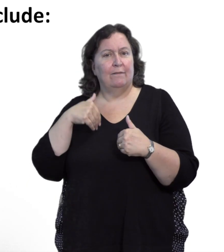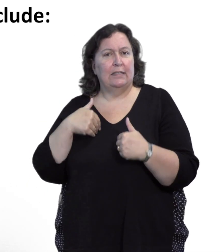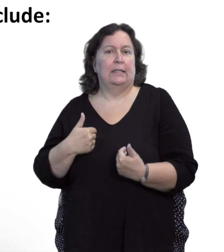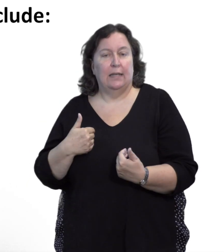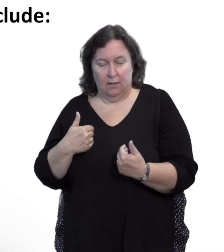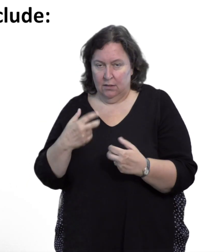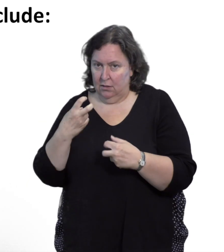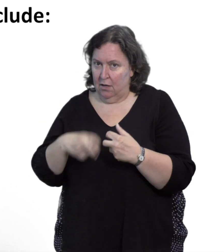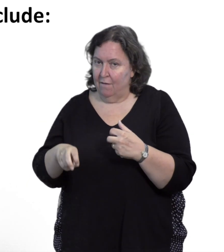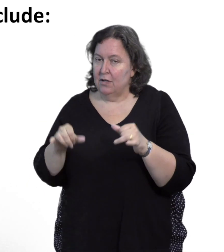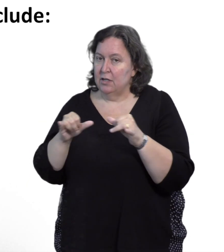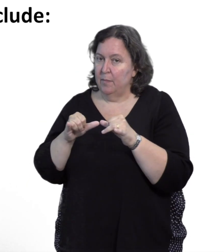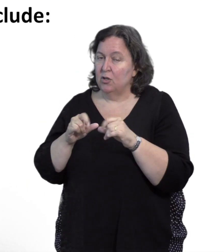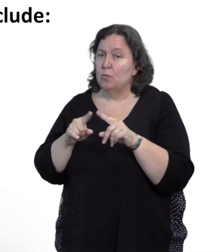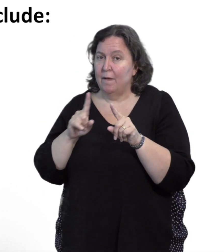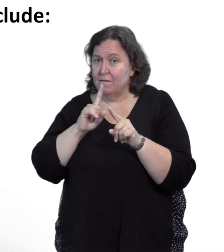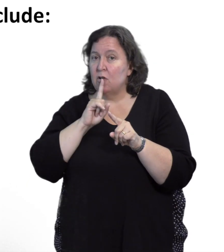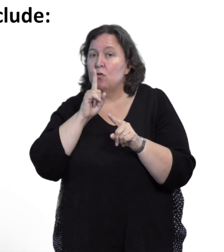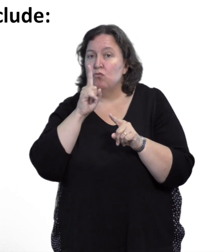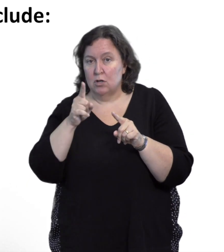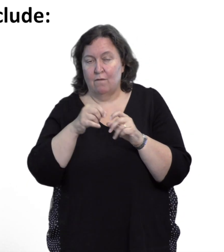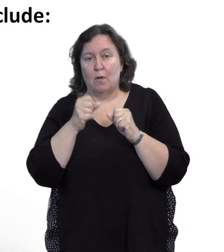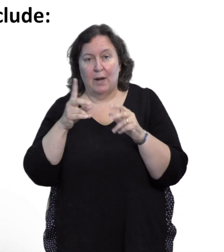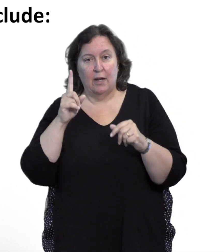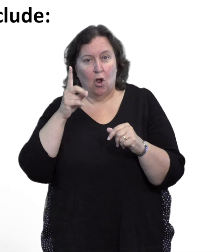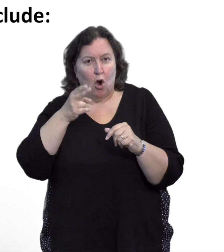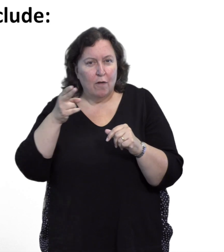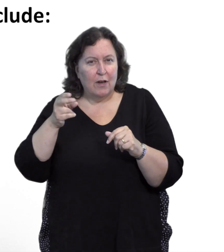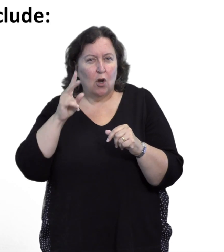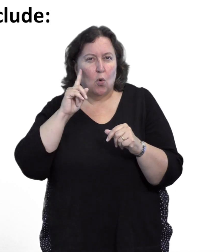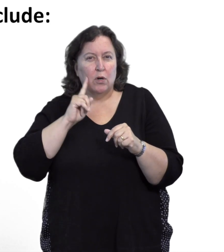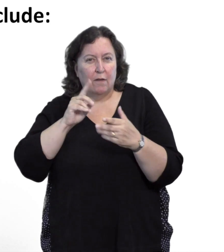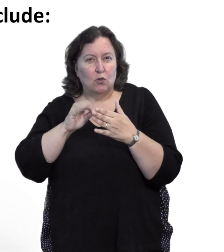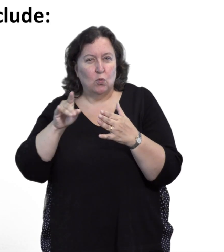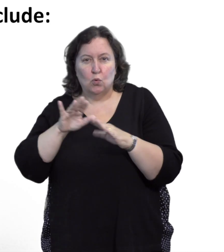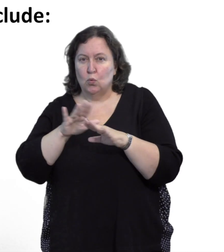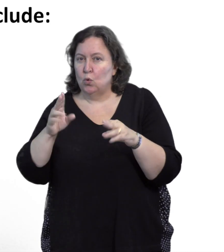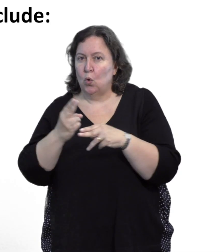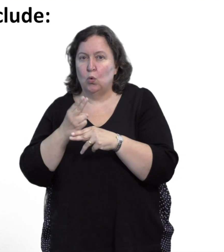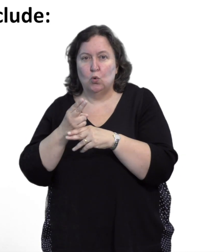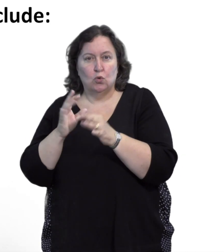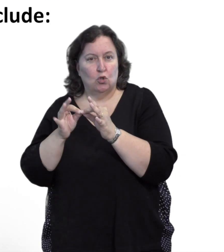is very real for many hard of hearing and deaf students who do not use interpreter services.